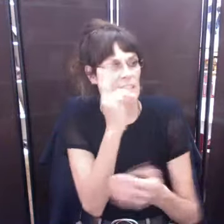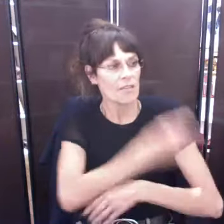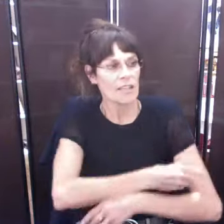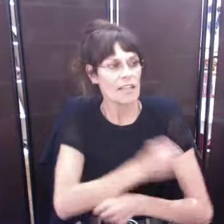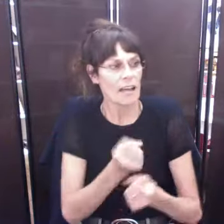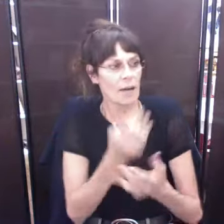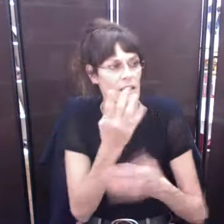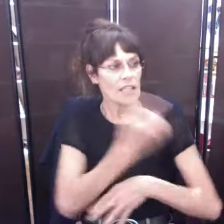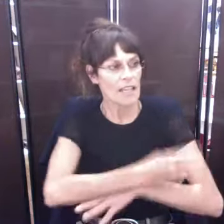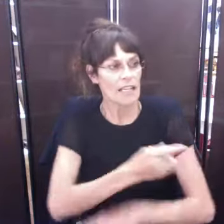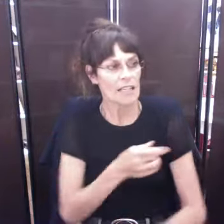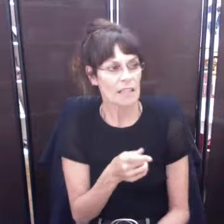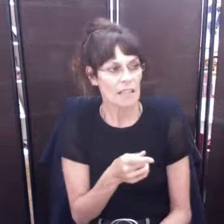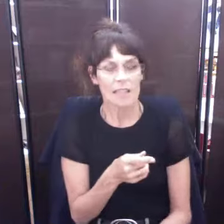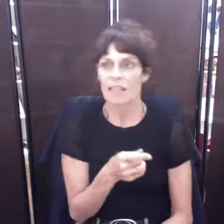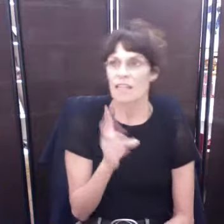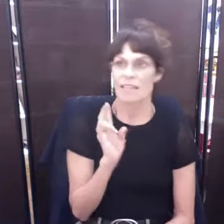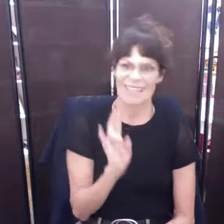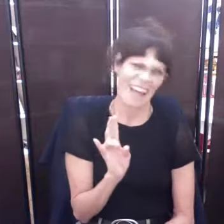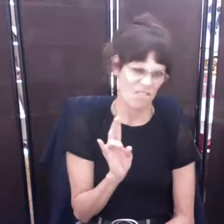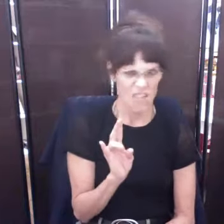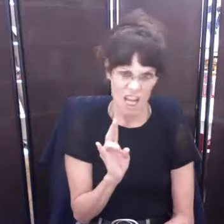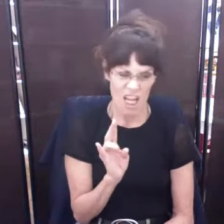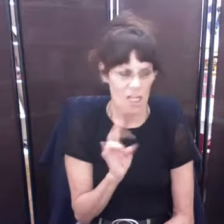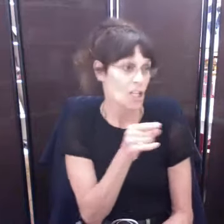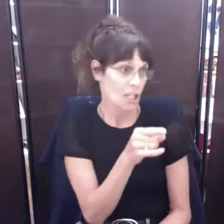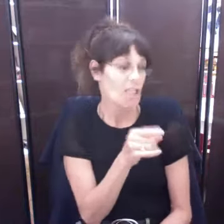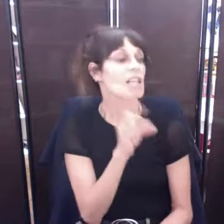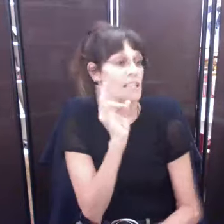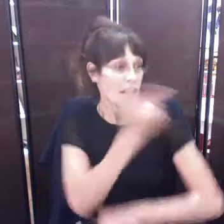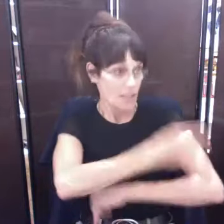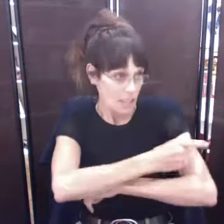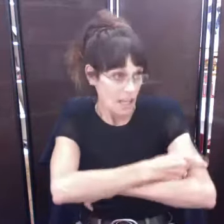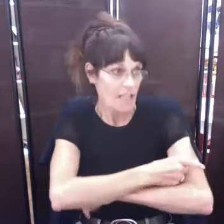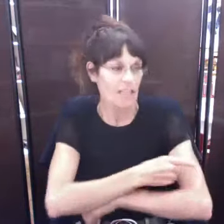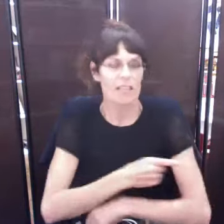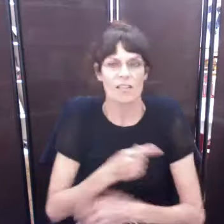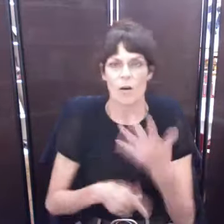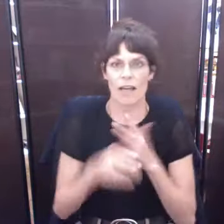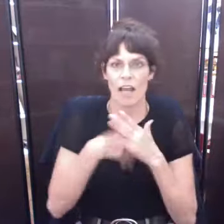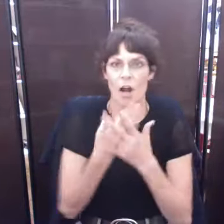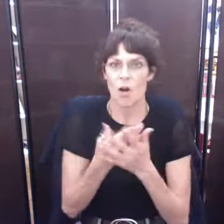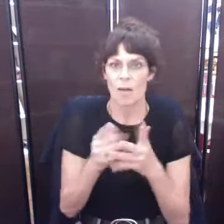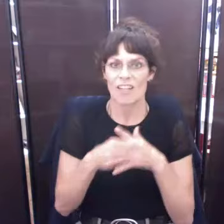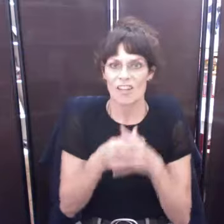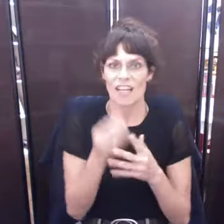for? And I said, 7. And she goes, take it for 7 days, Tina. So guess what? I get home, I start taking it. 5 days later, I feel great.